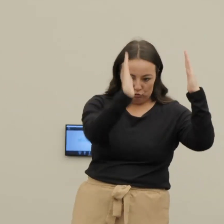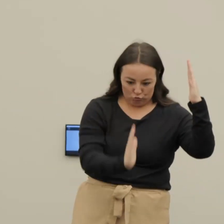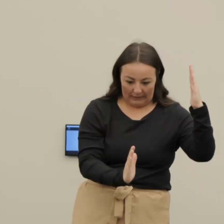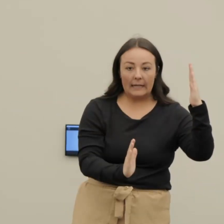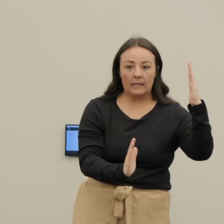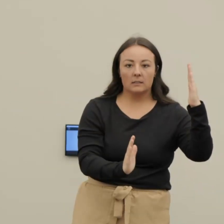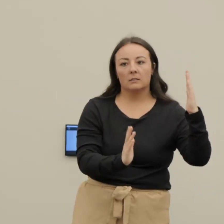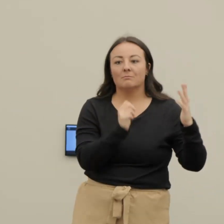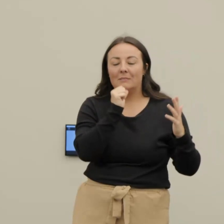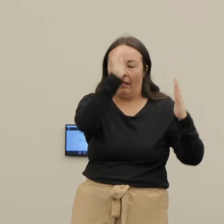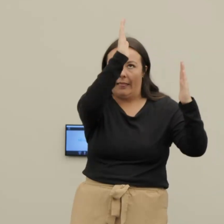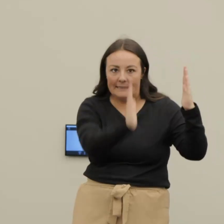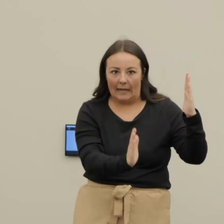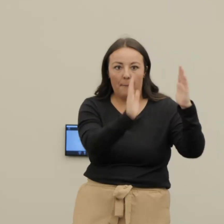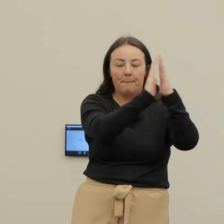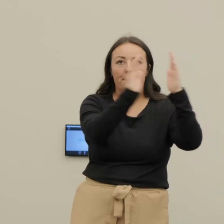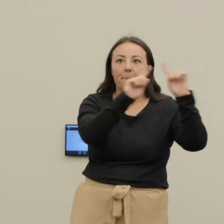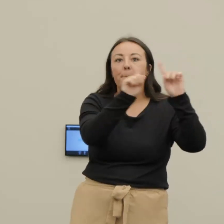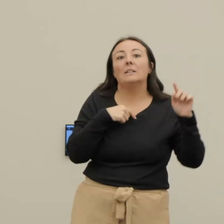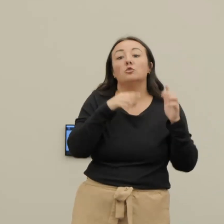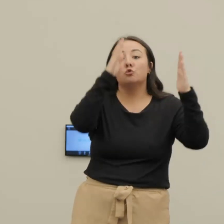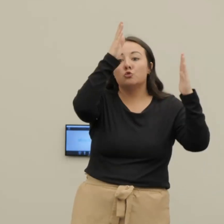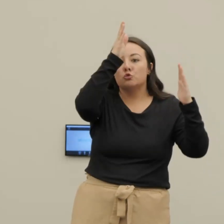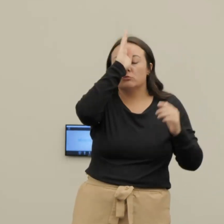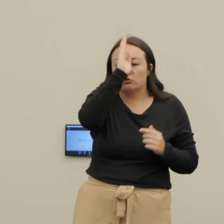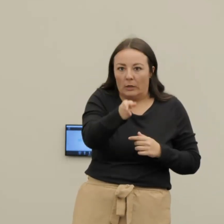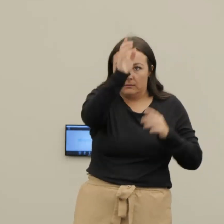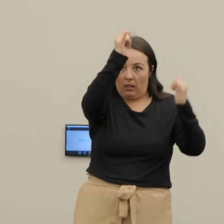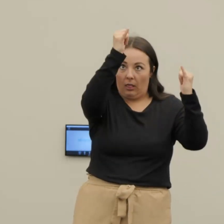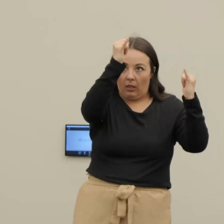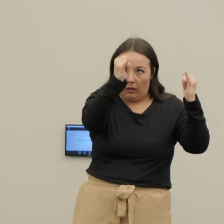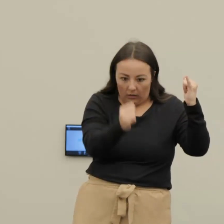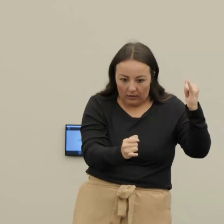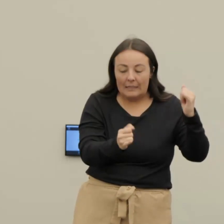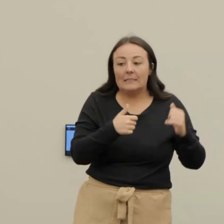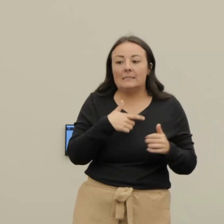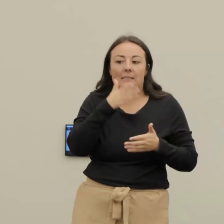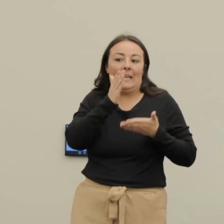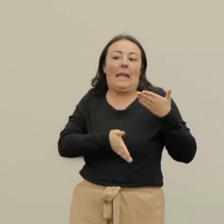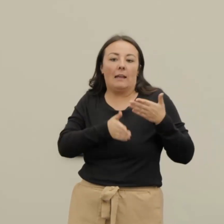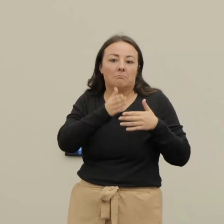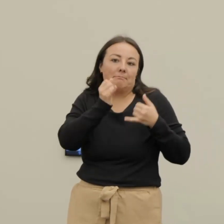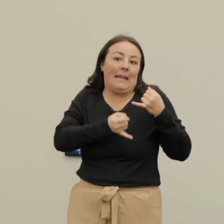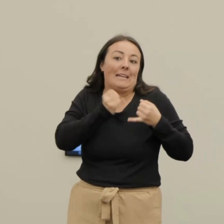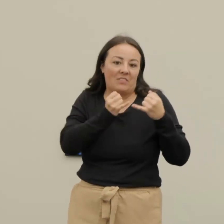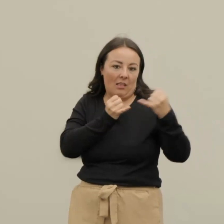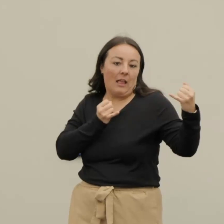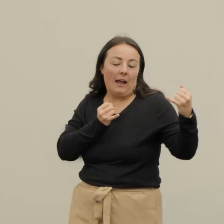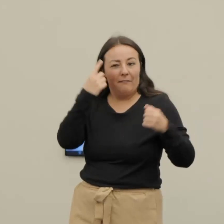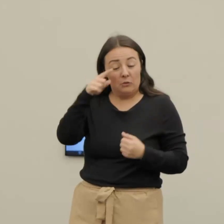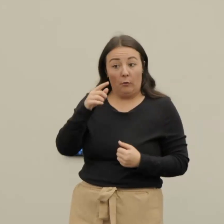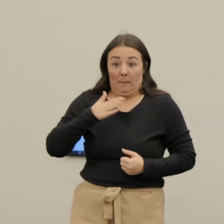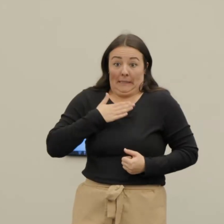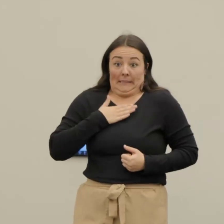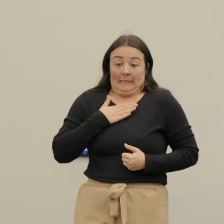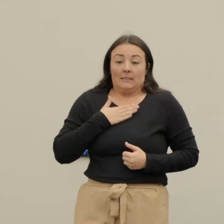line, not a line down, but you know. Yeah, yeah, yeah. Yeah, it's a And so- marker for you that you're at the end of the Yes. line. You don't have to keep So looking. Mhm. For low vision, if